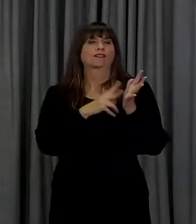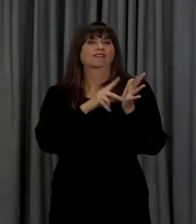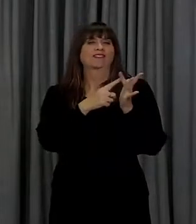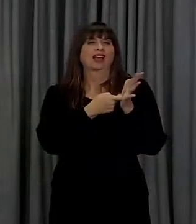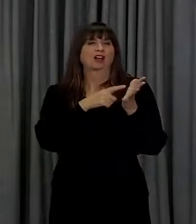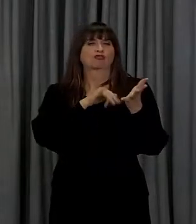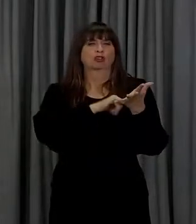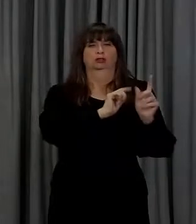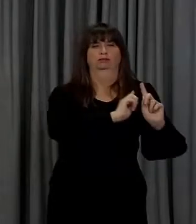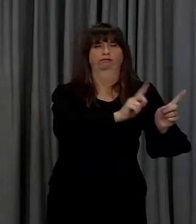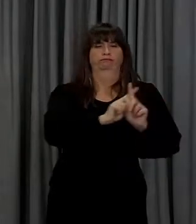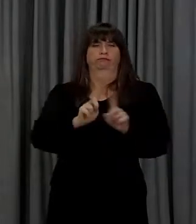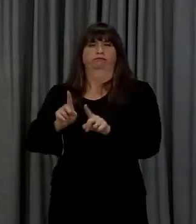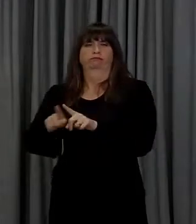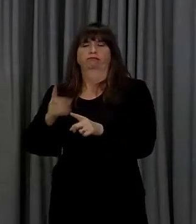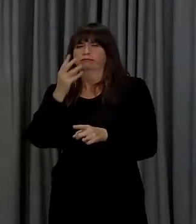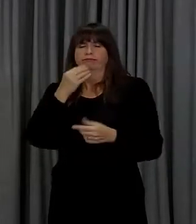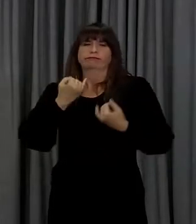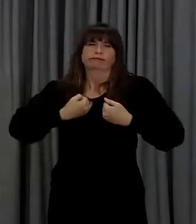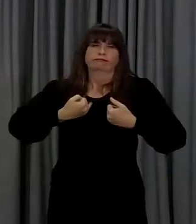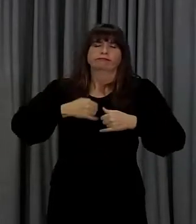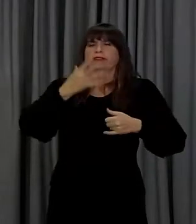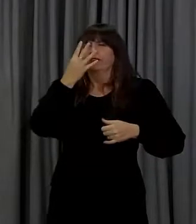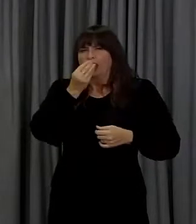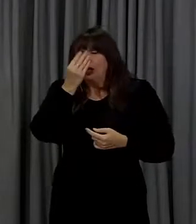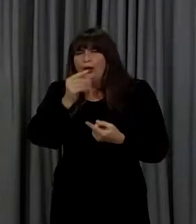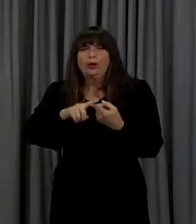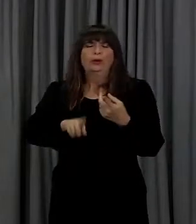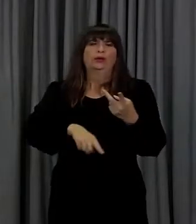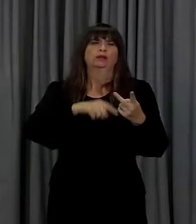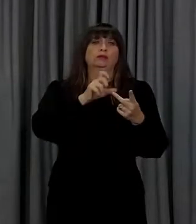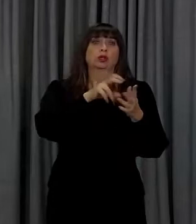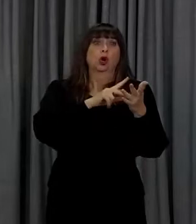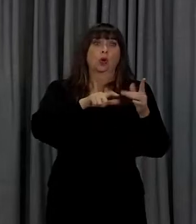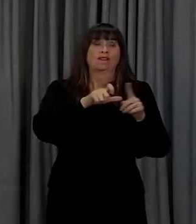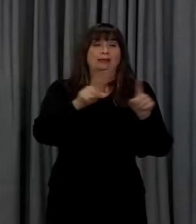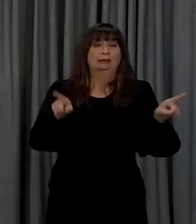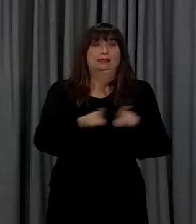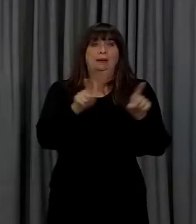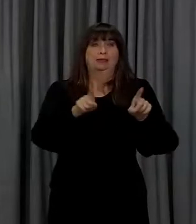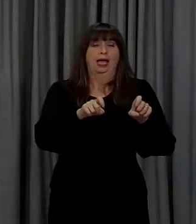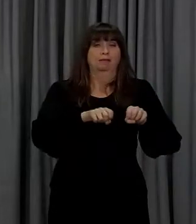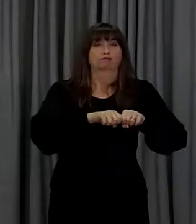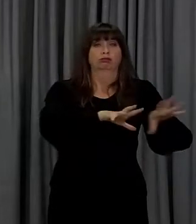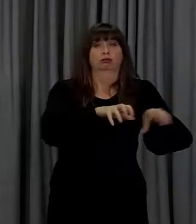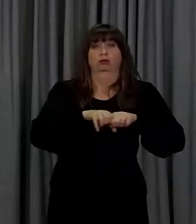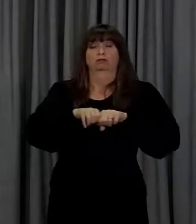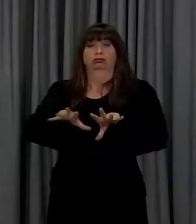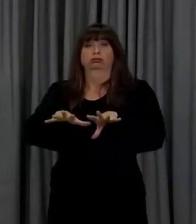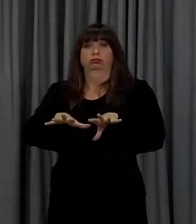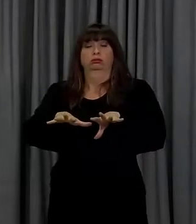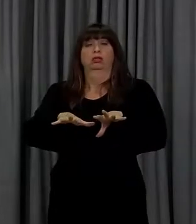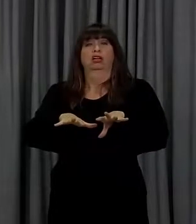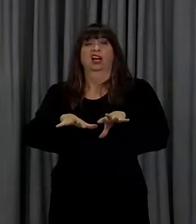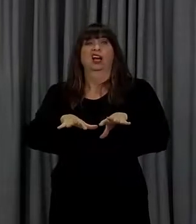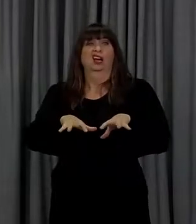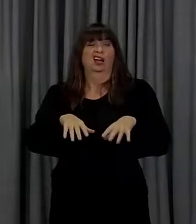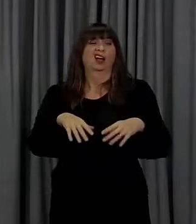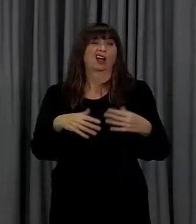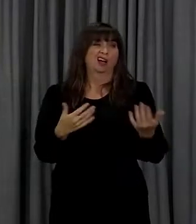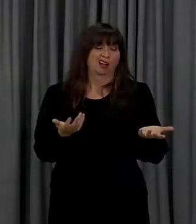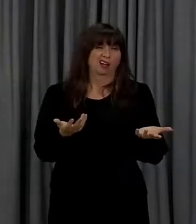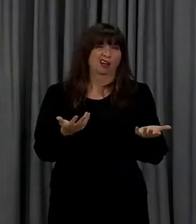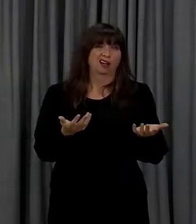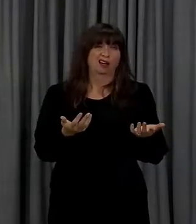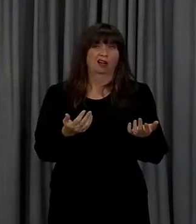to see that happening, if we had flu and COVID at the same time, along with this being the time when people